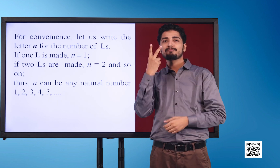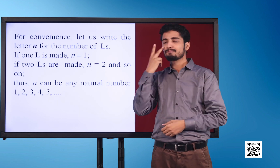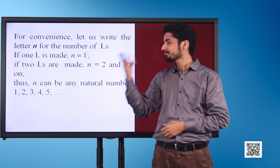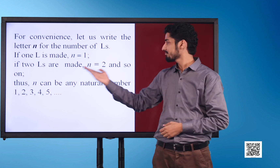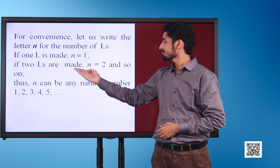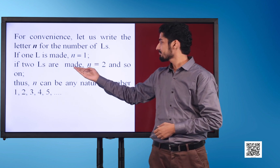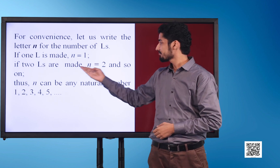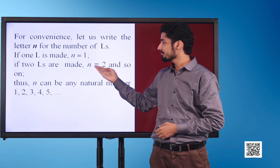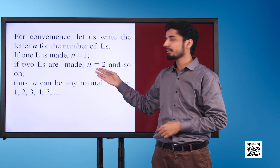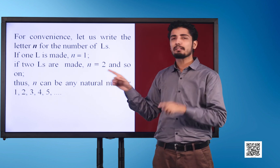etc.